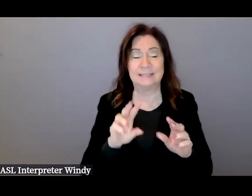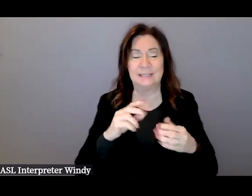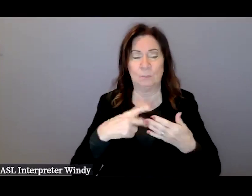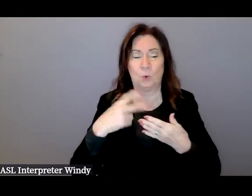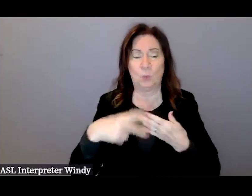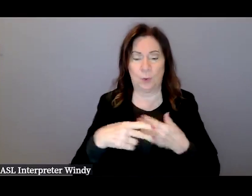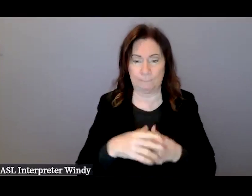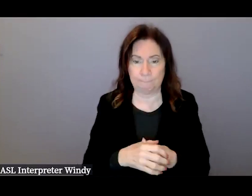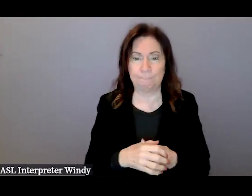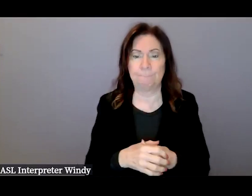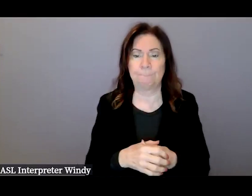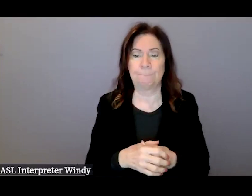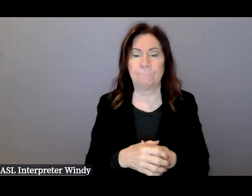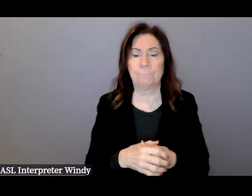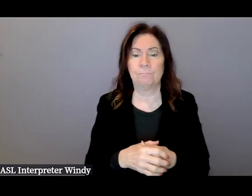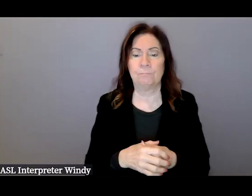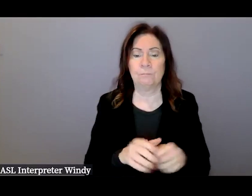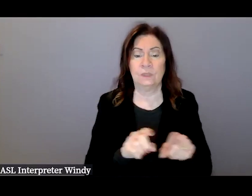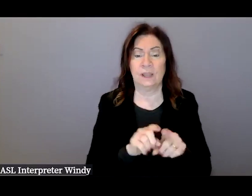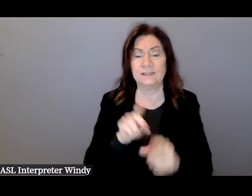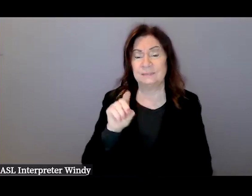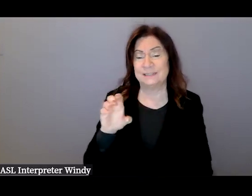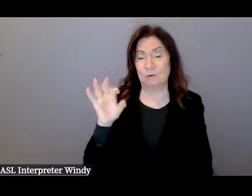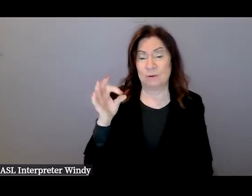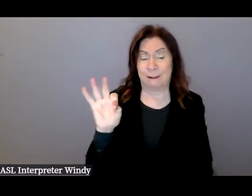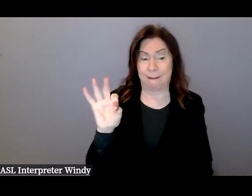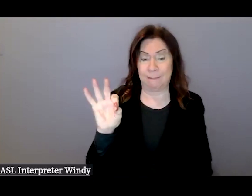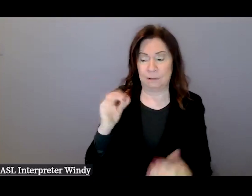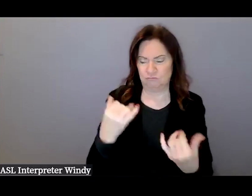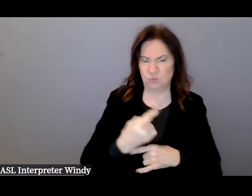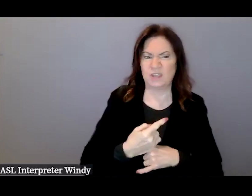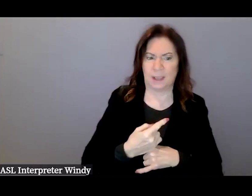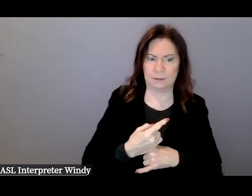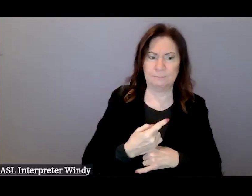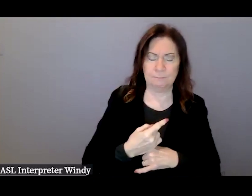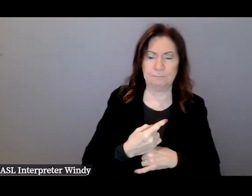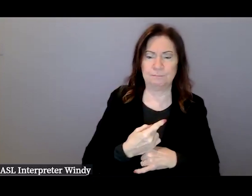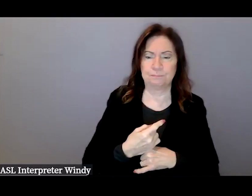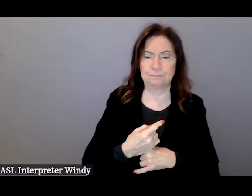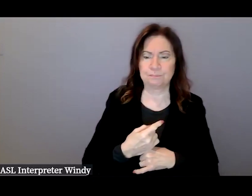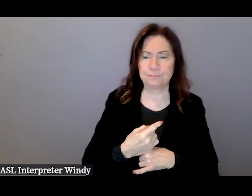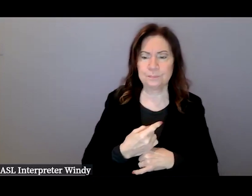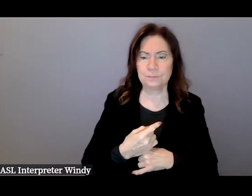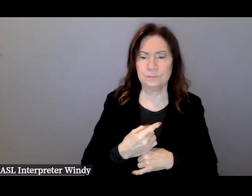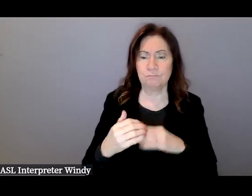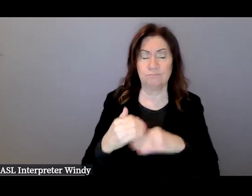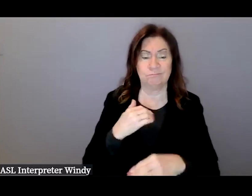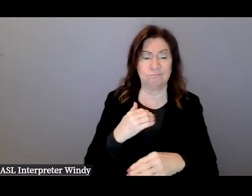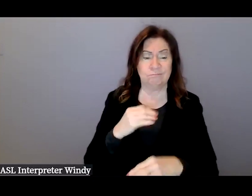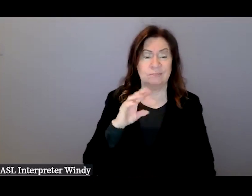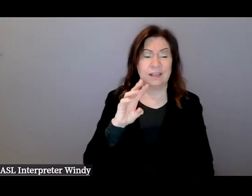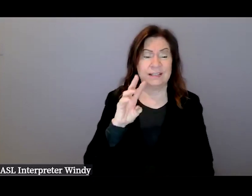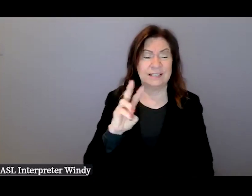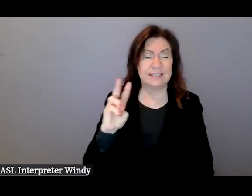So as of December the 9th, just today, we've received more than